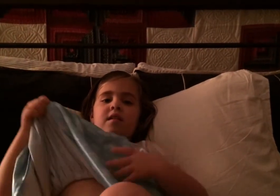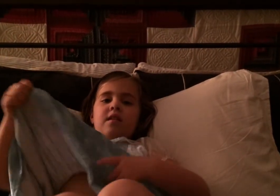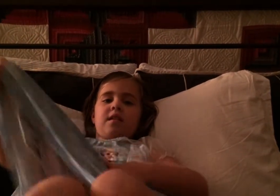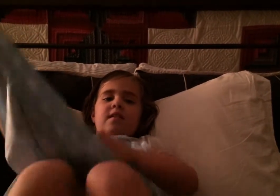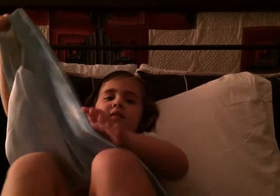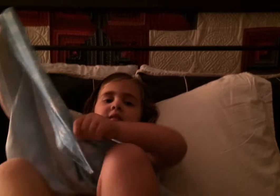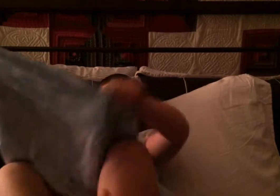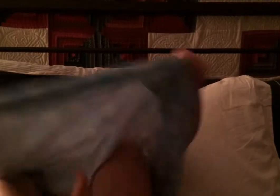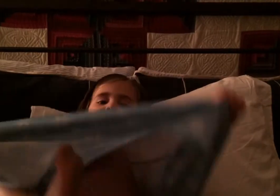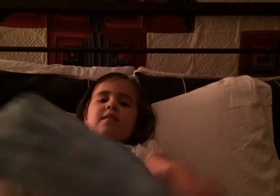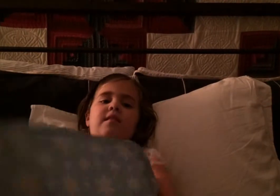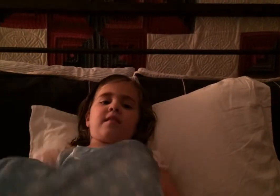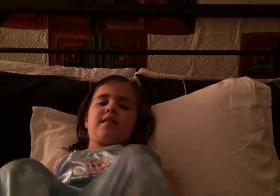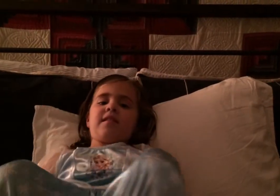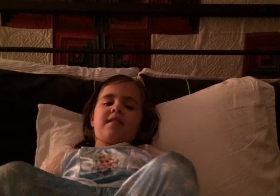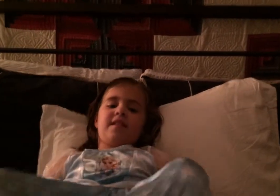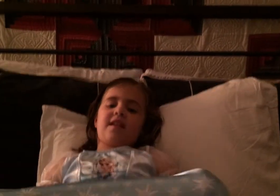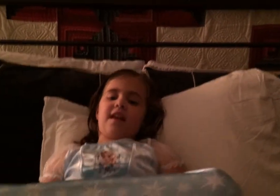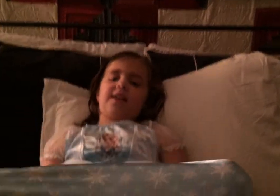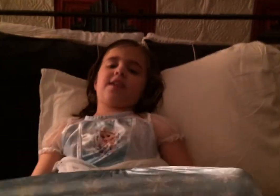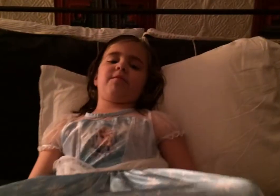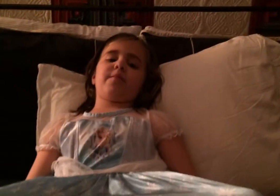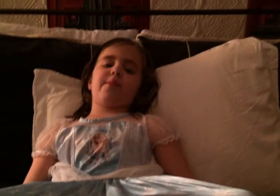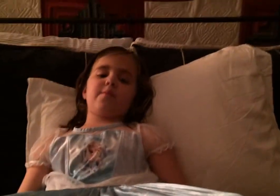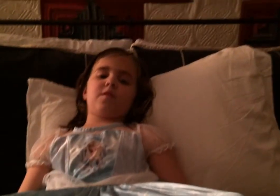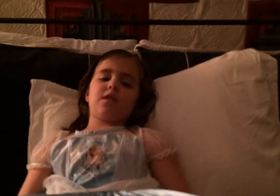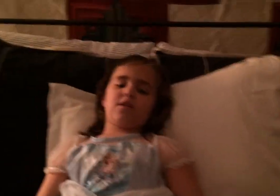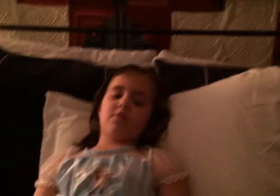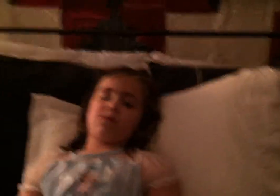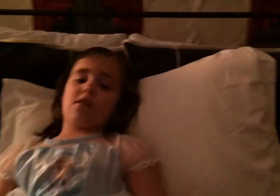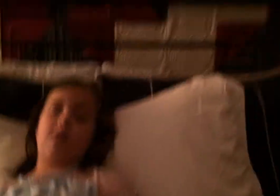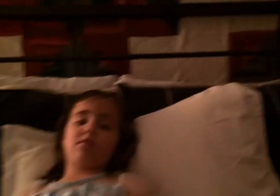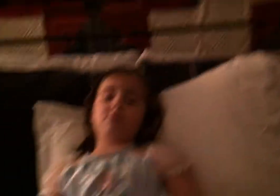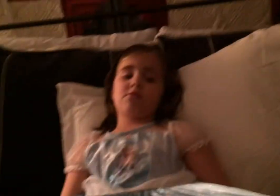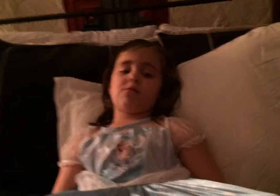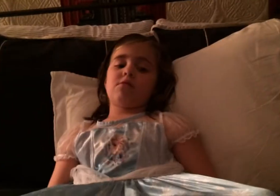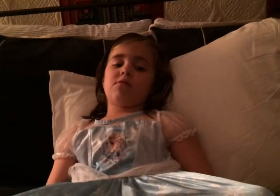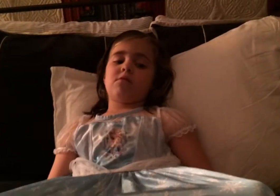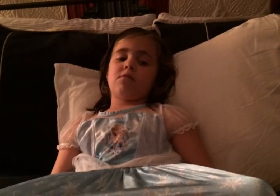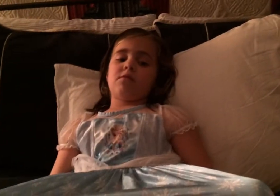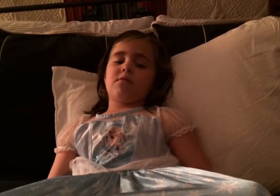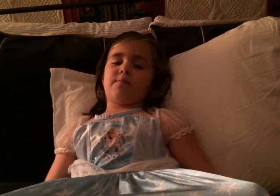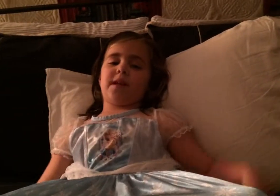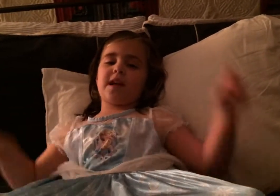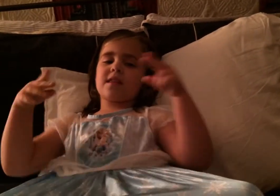Keep your nightgown down. I can't remember the signs. Bacon. Bacon.